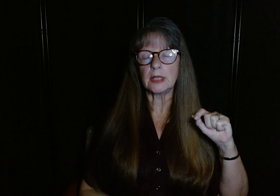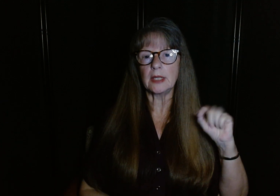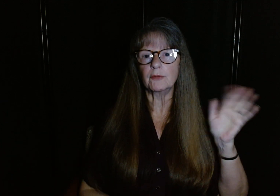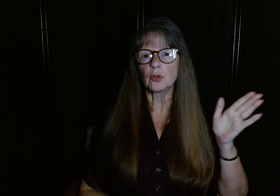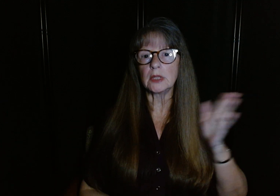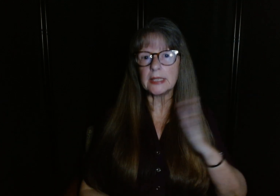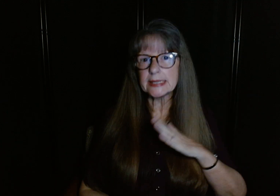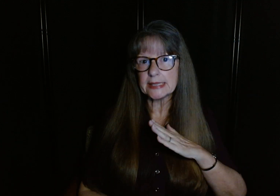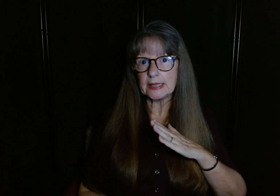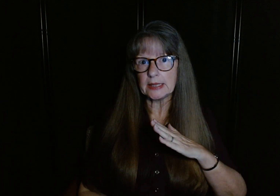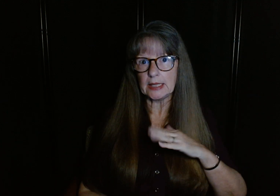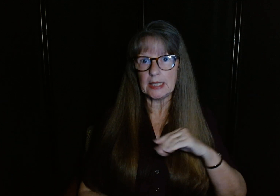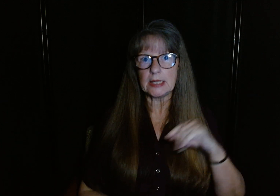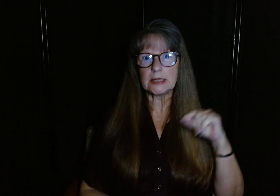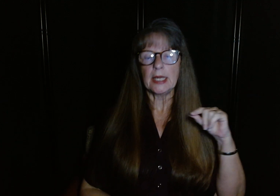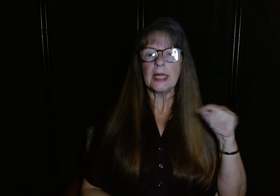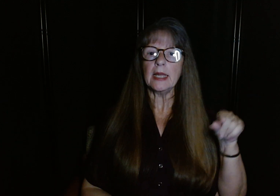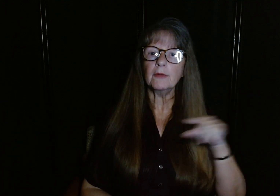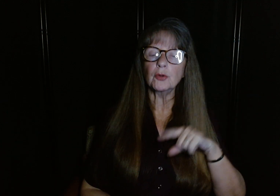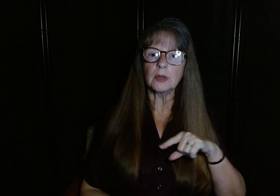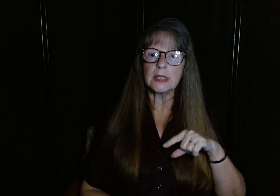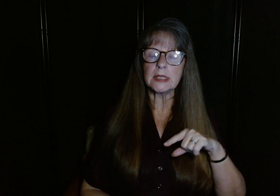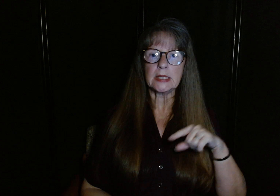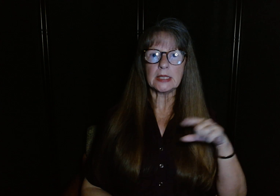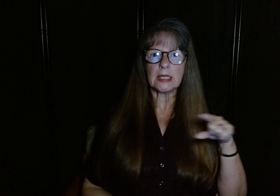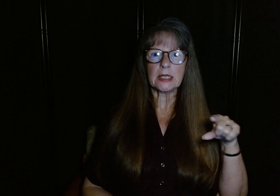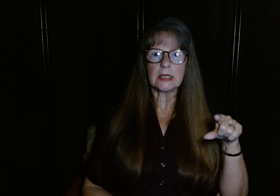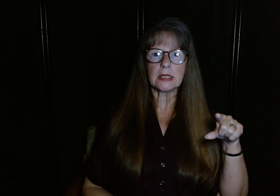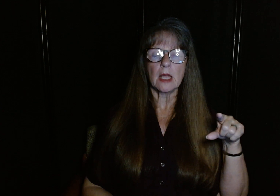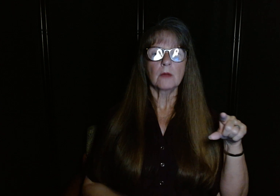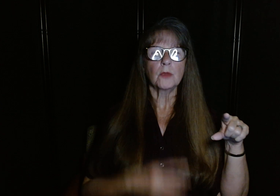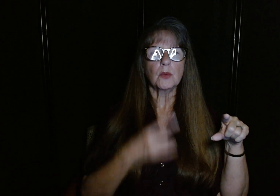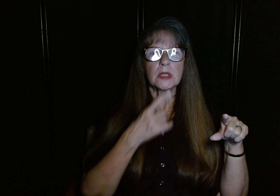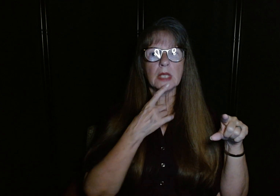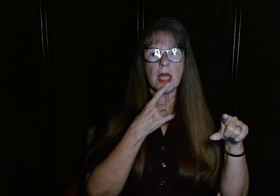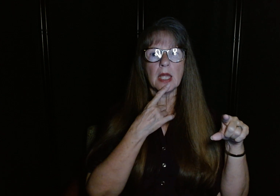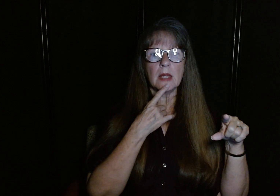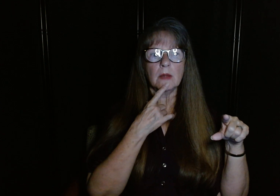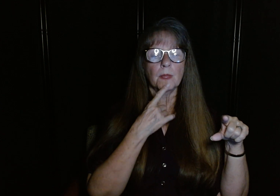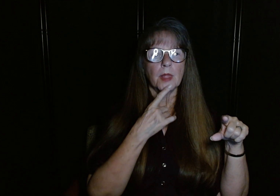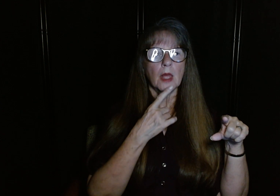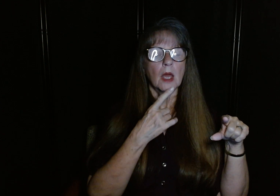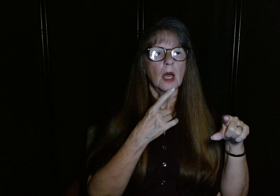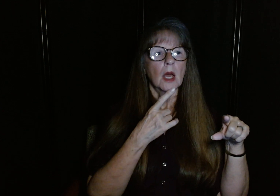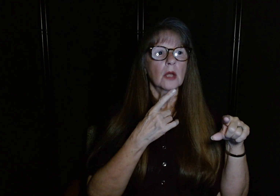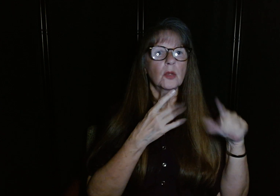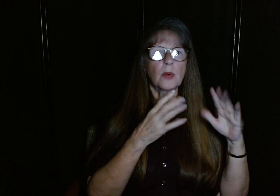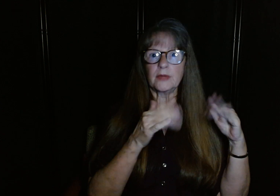you're listing things. If you're listing things, you would say, you would have a